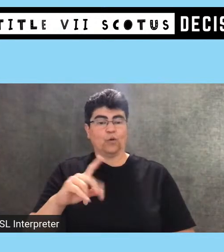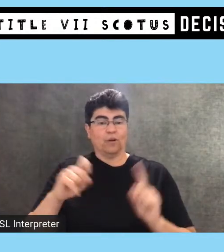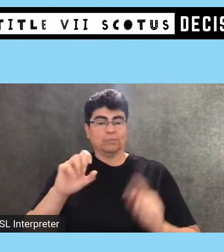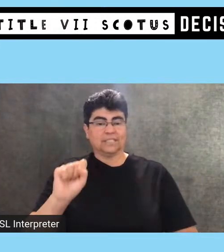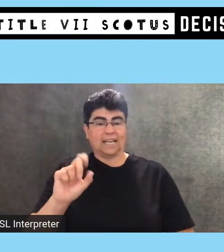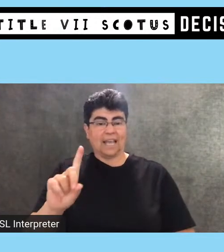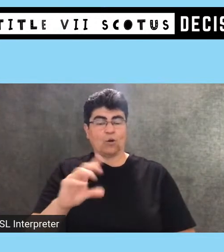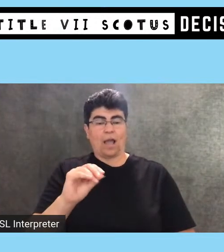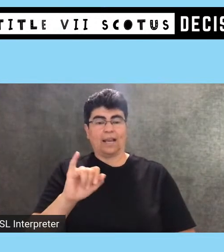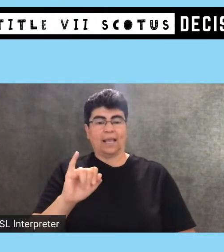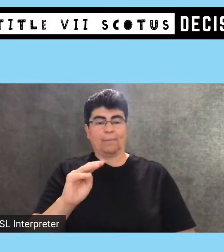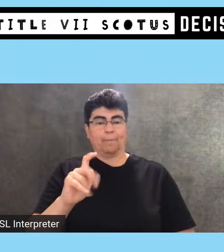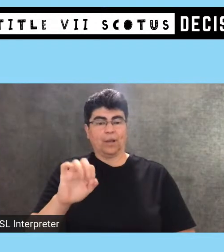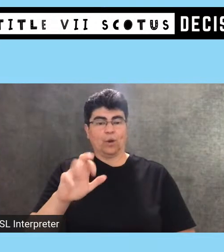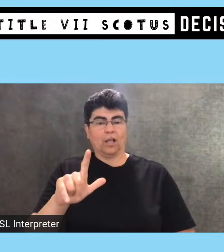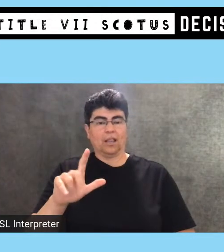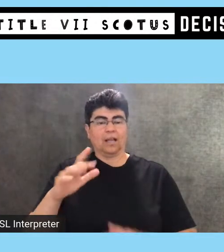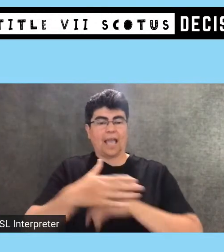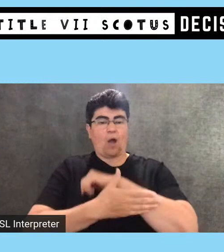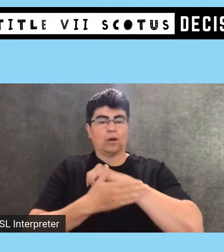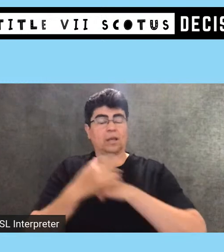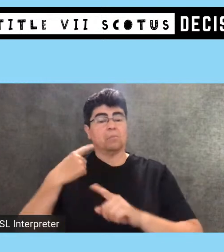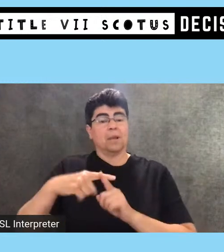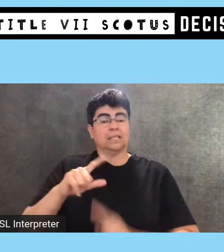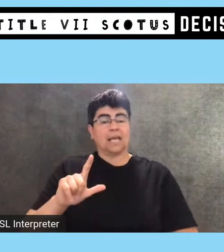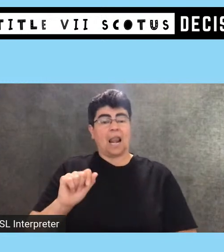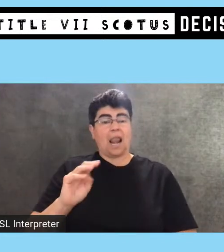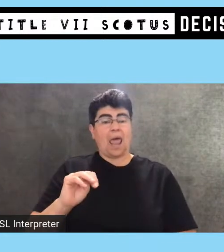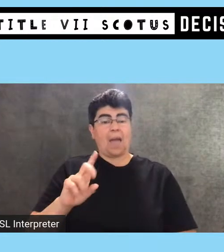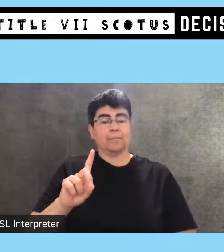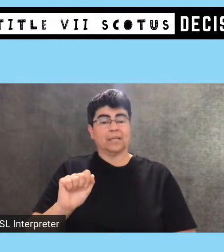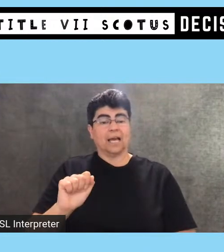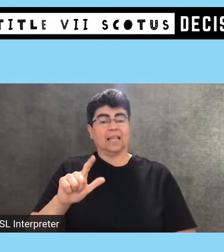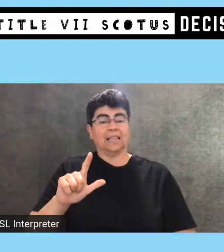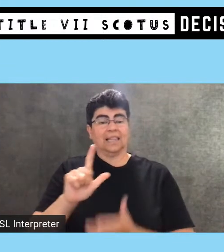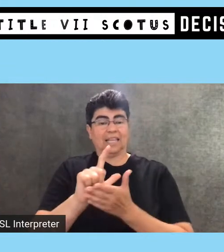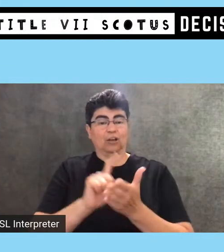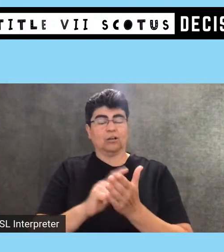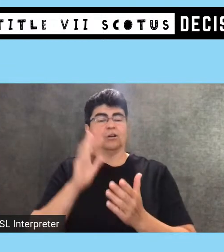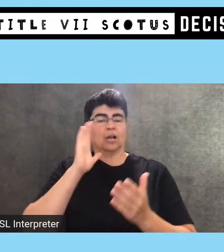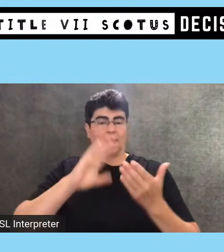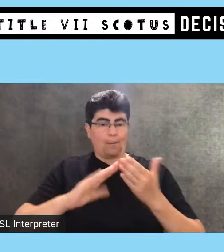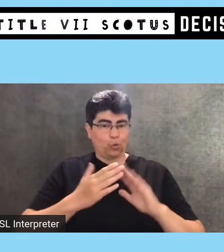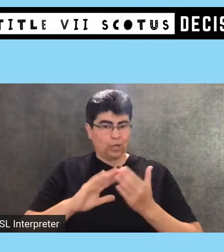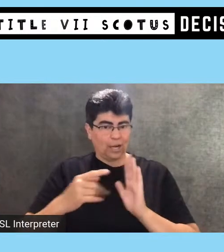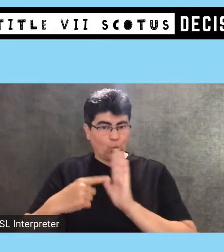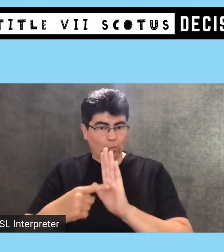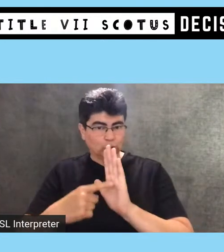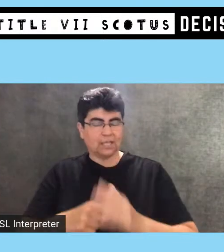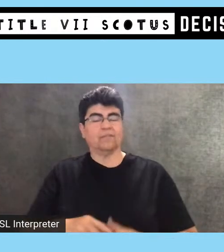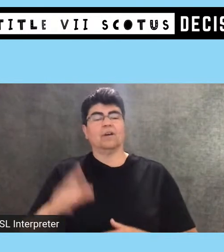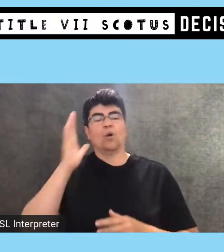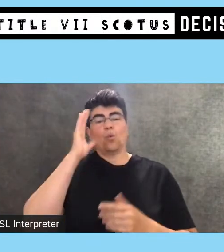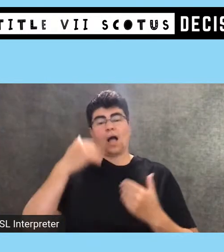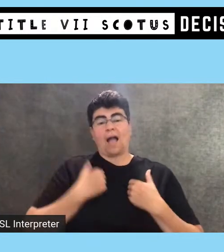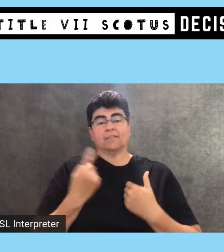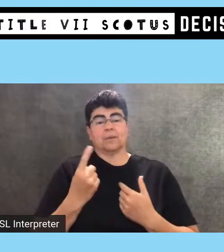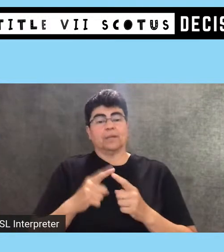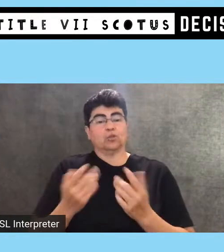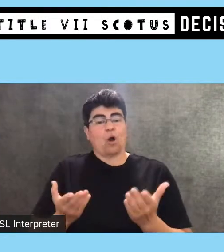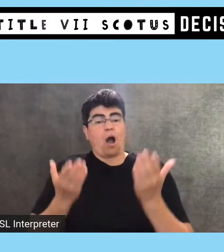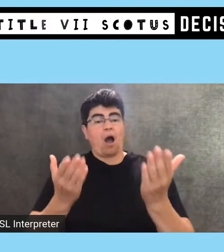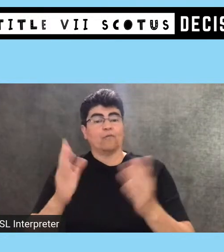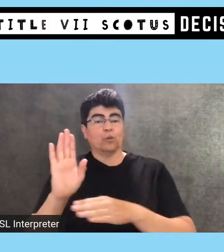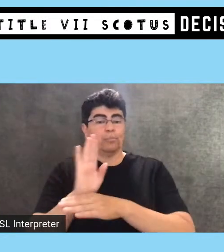Imperial counties, as well as Lambda Legal. We'll have some community representatives. We'll have someone to offer a